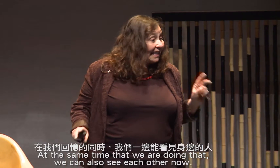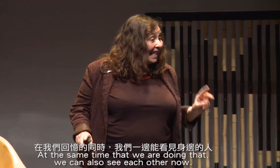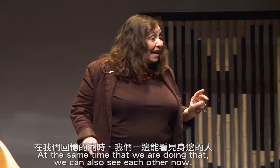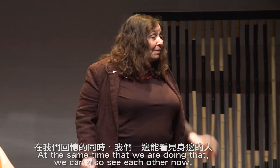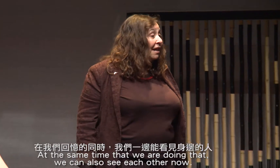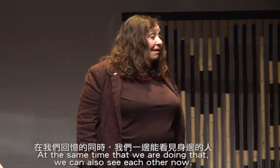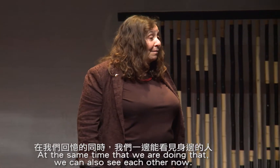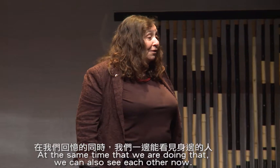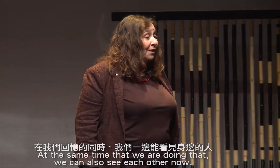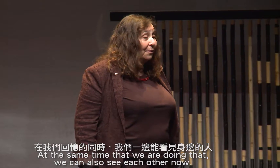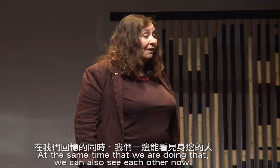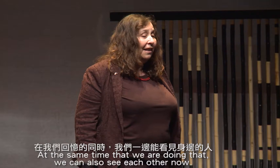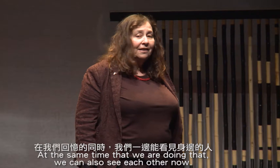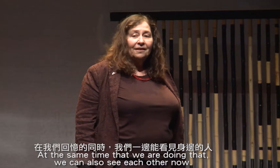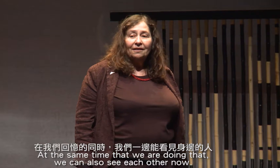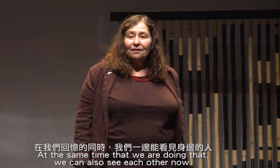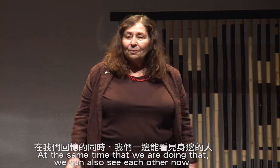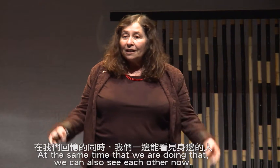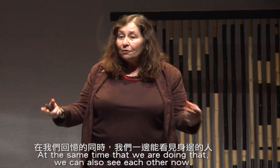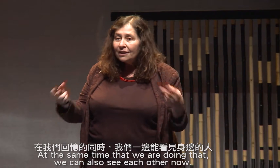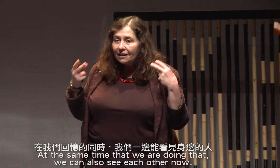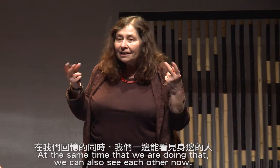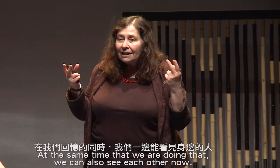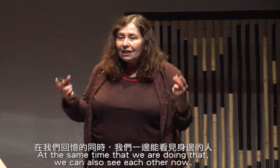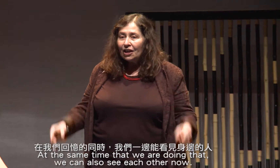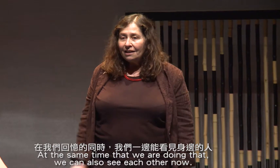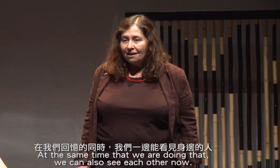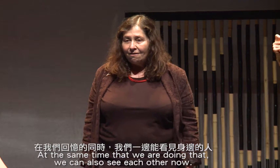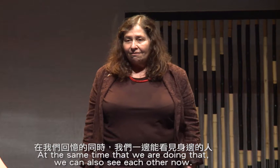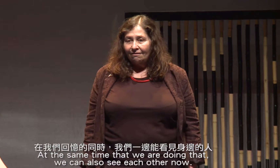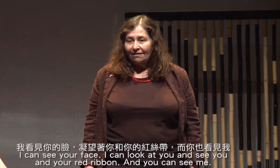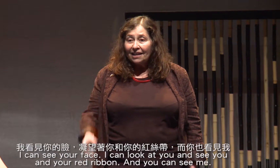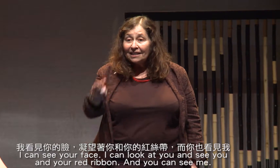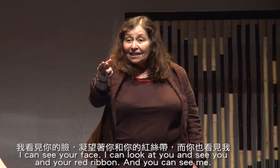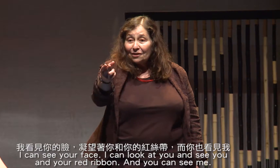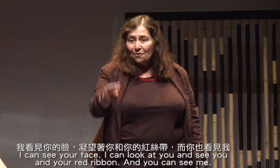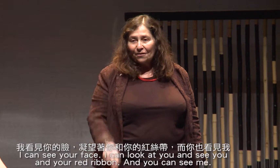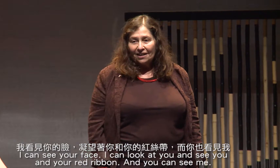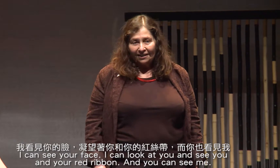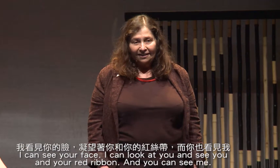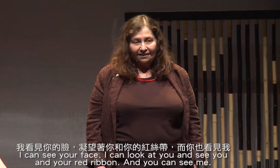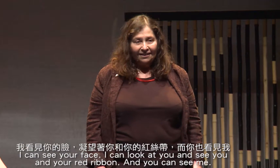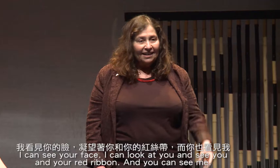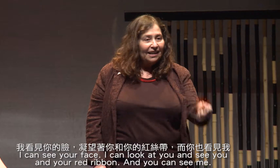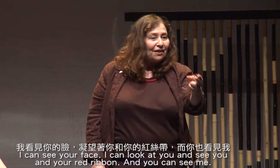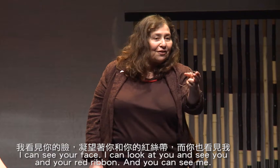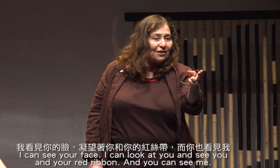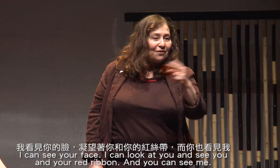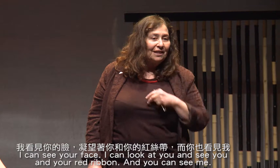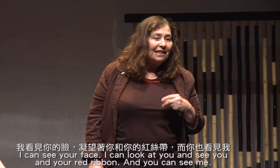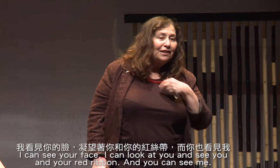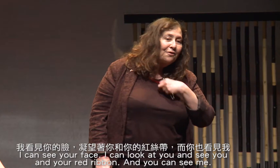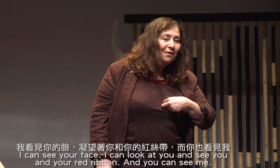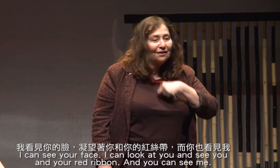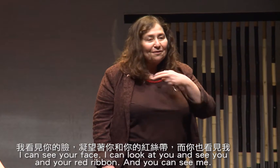At the same time that we're doing that, we can also see each other now. I can see your face, and I can look at